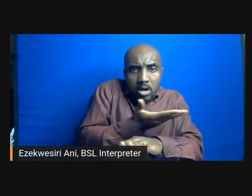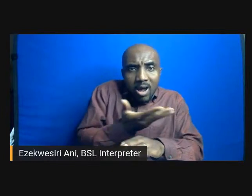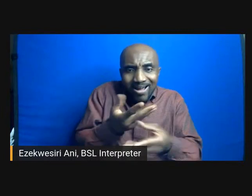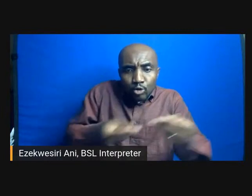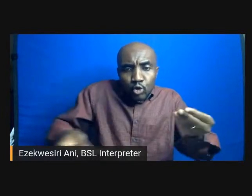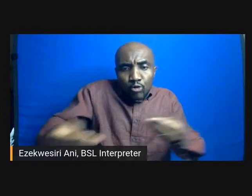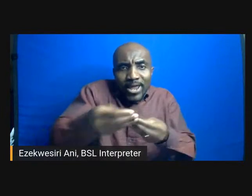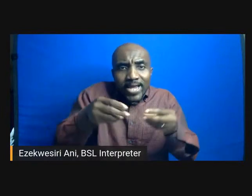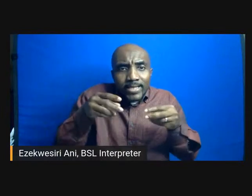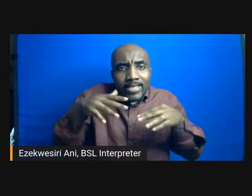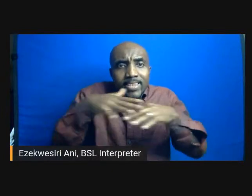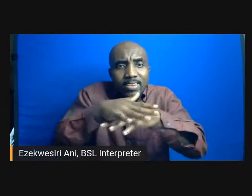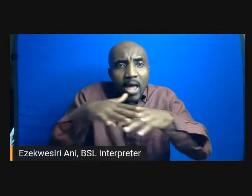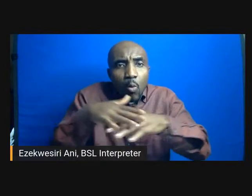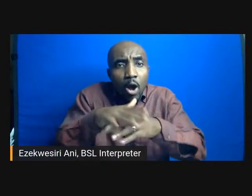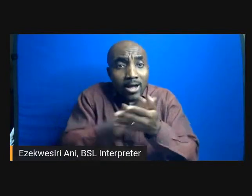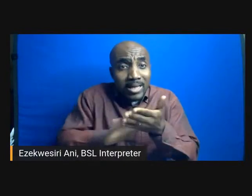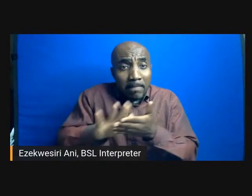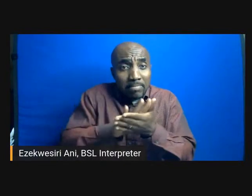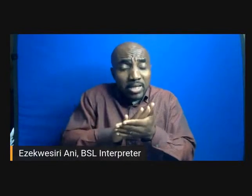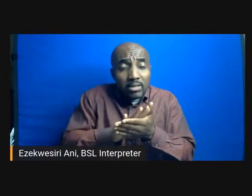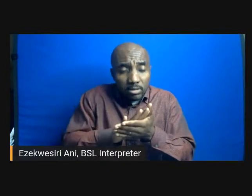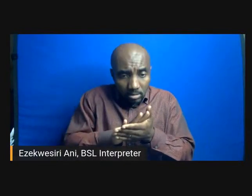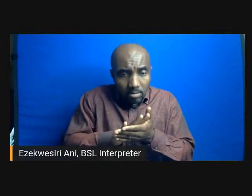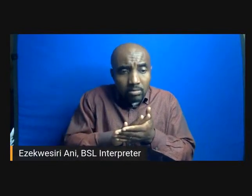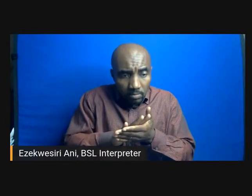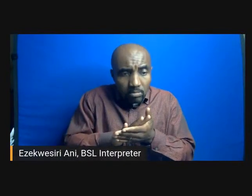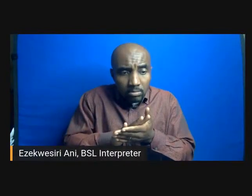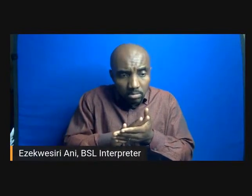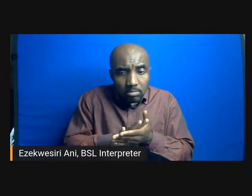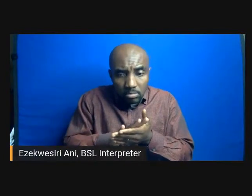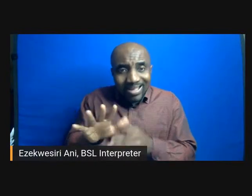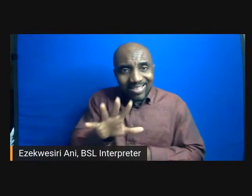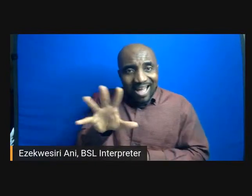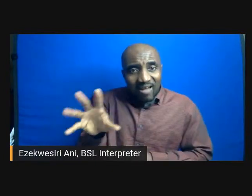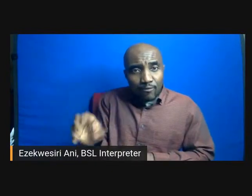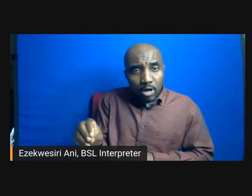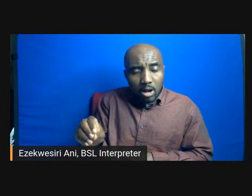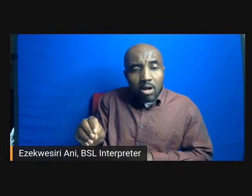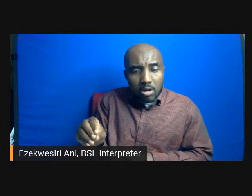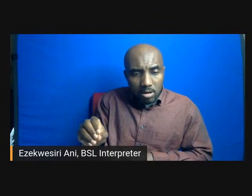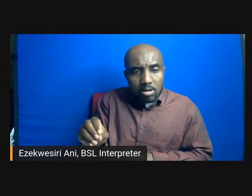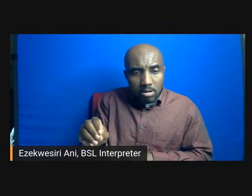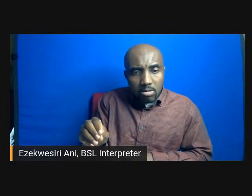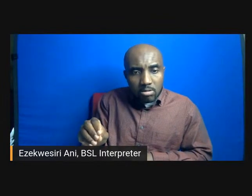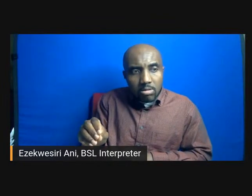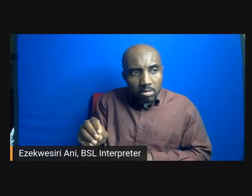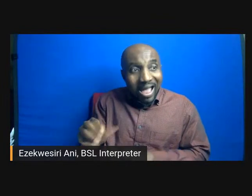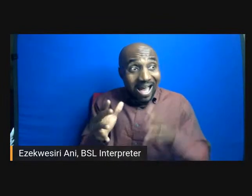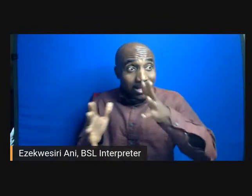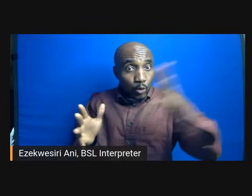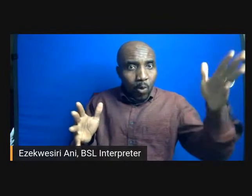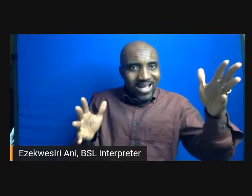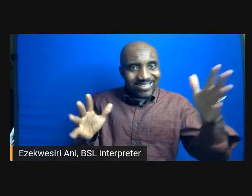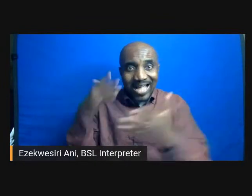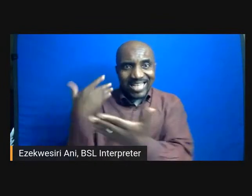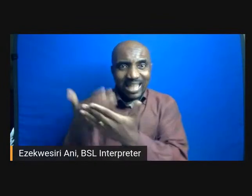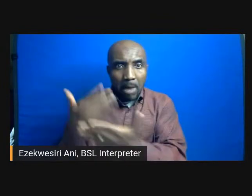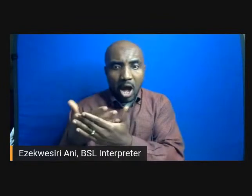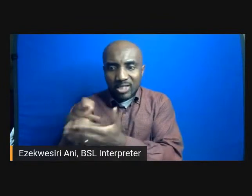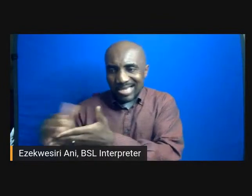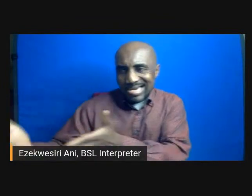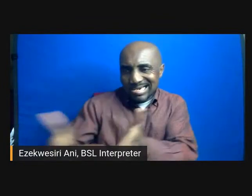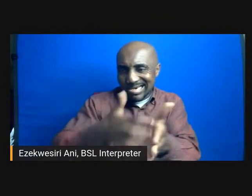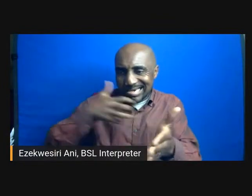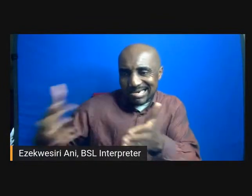network linking the total economic output of a region to the demands of the colonizing state.